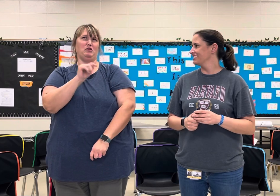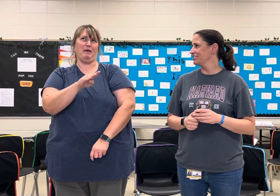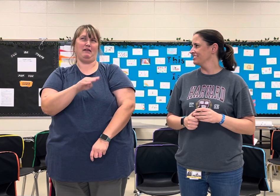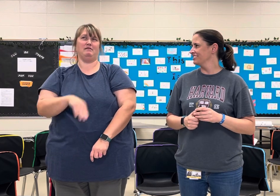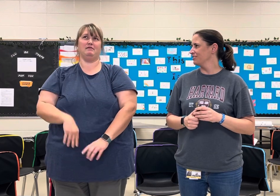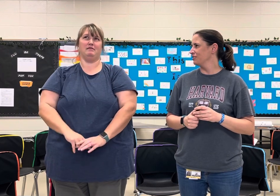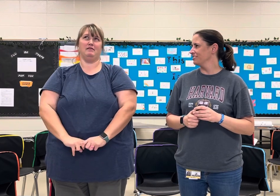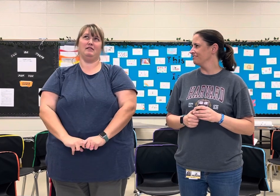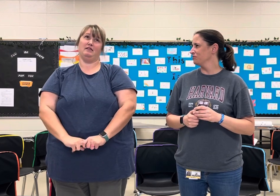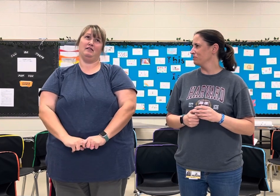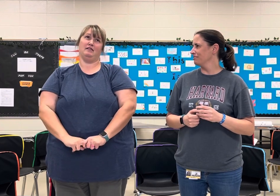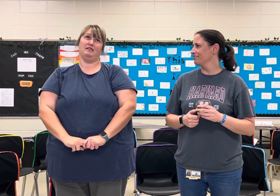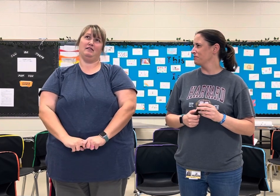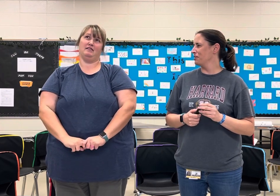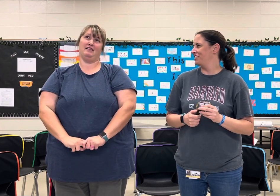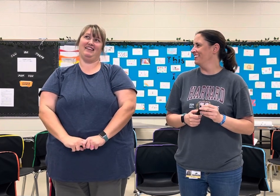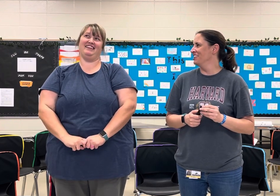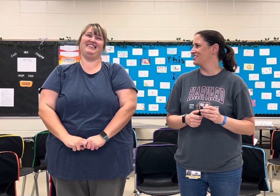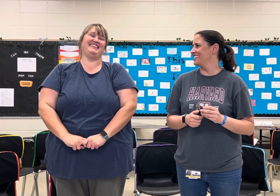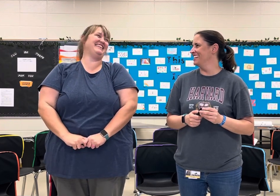Bad. Or what about tuberculosis?